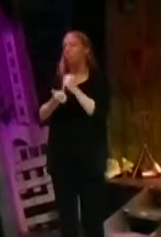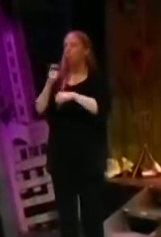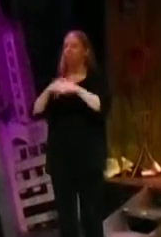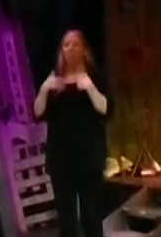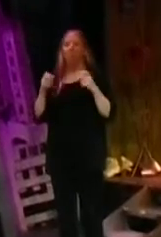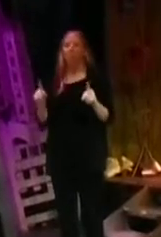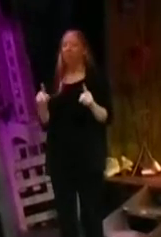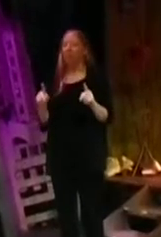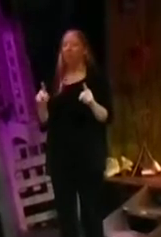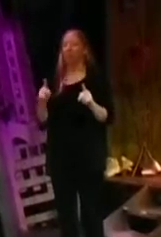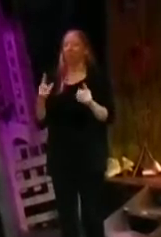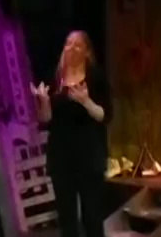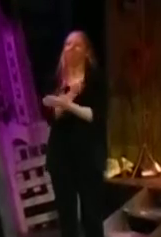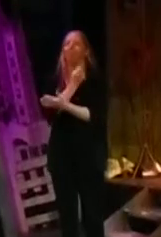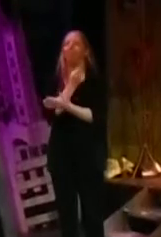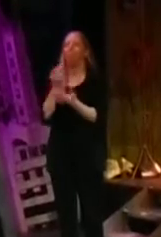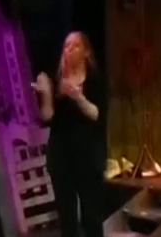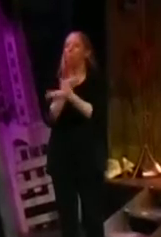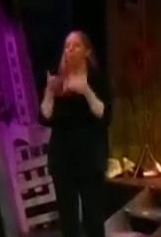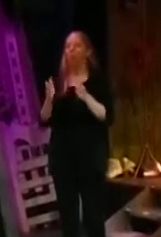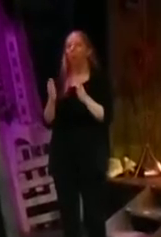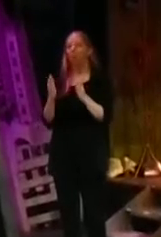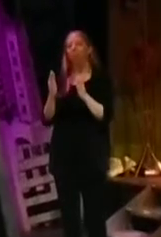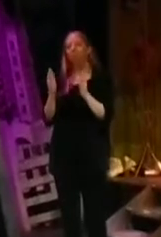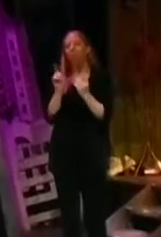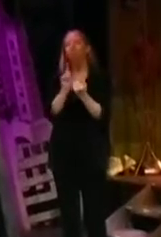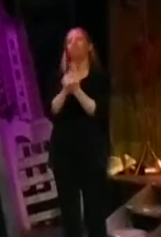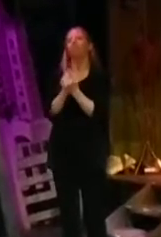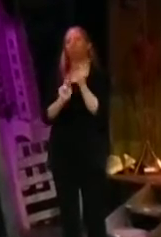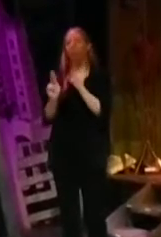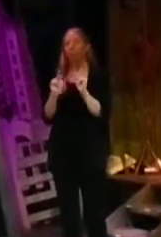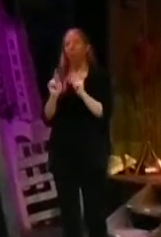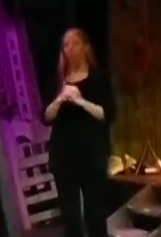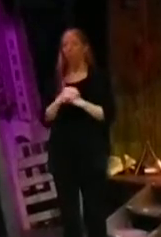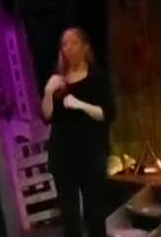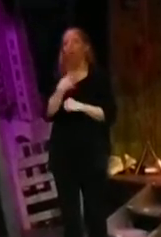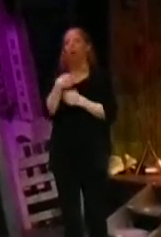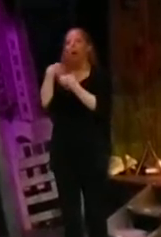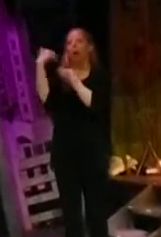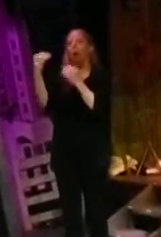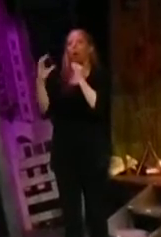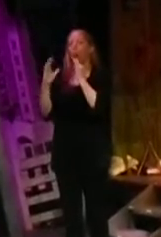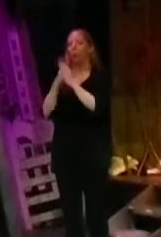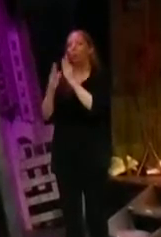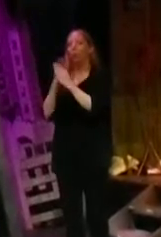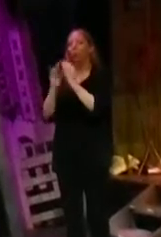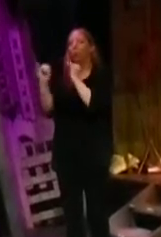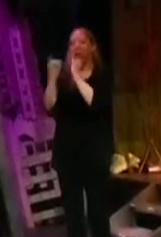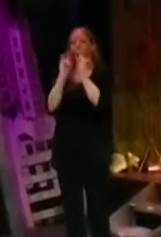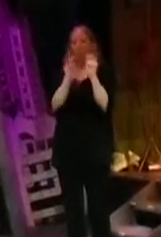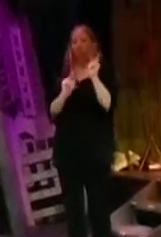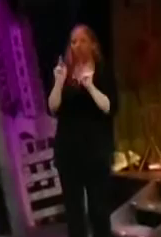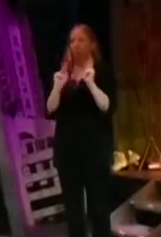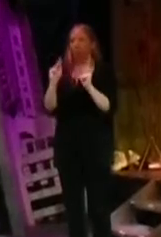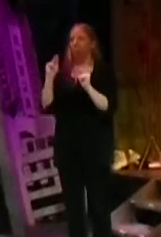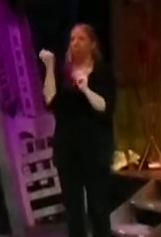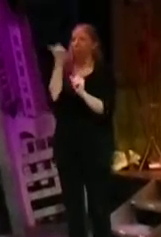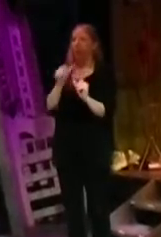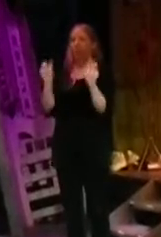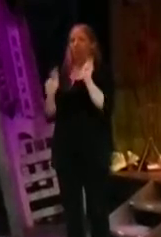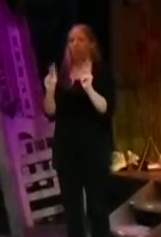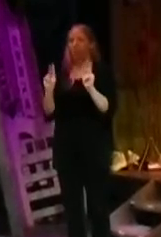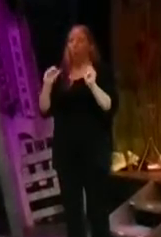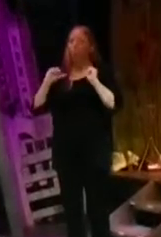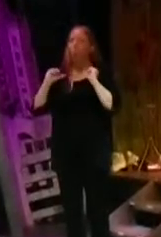opportunities to do. And so we go out into the community and we interview people, anybody, all people, as